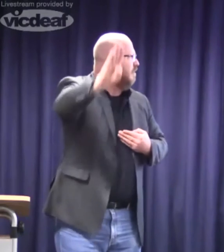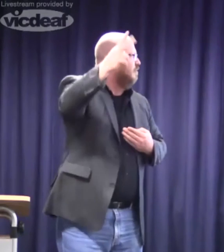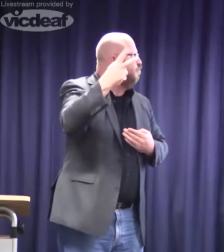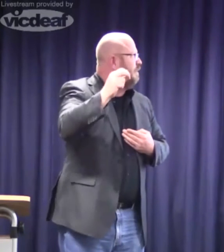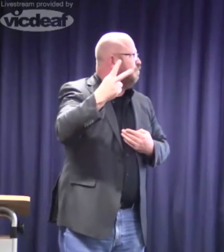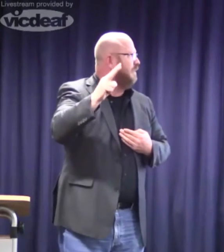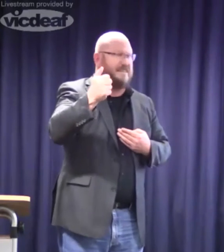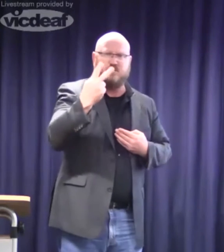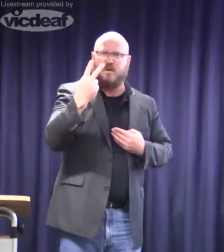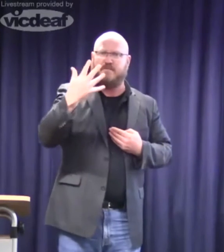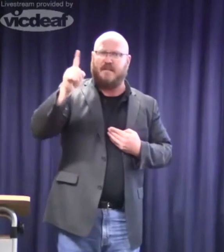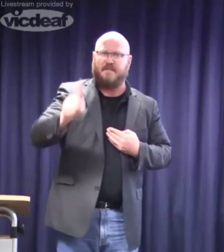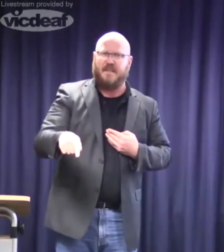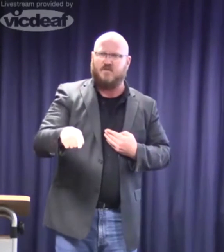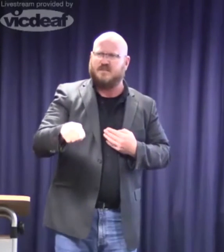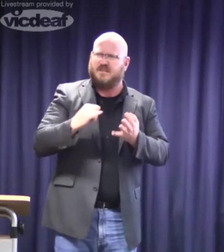13,000.